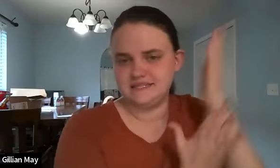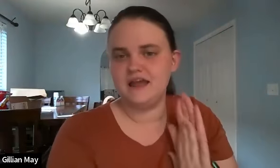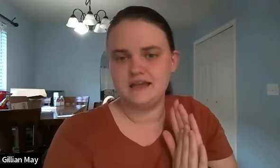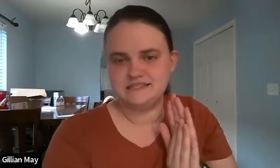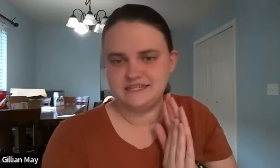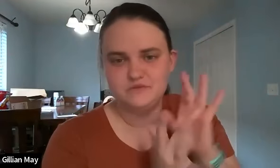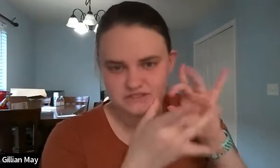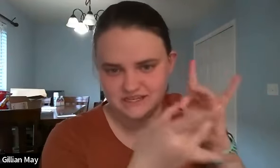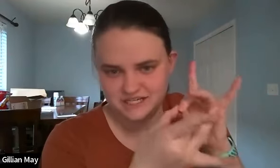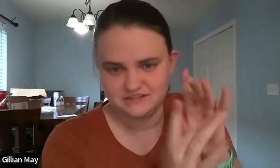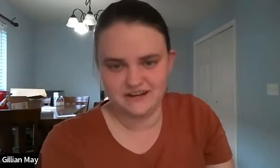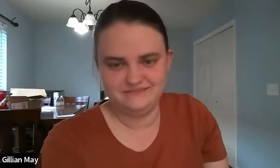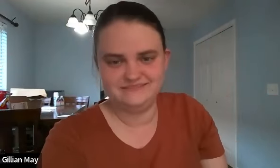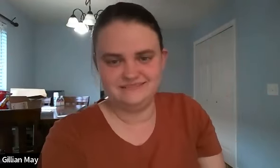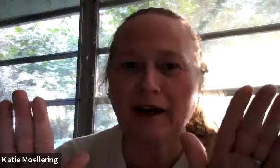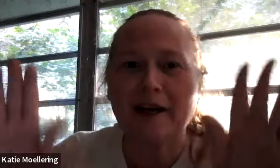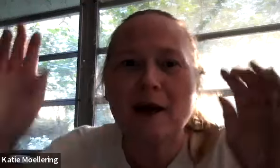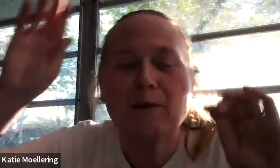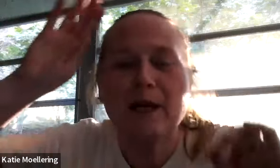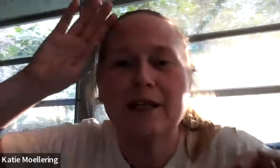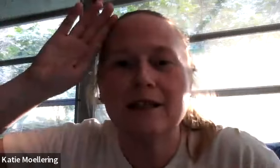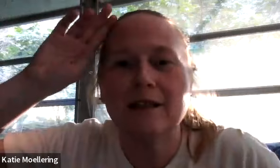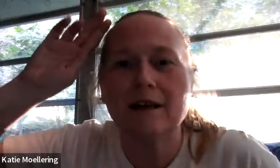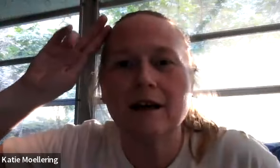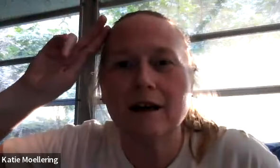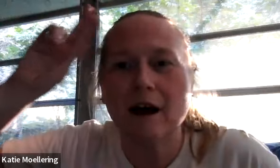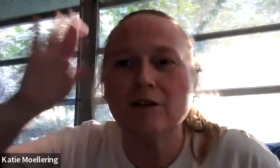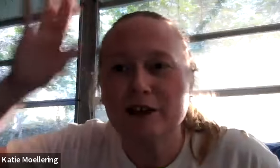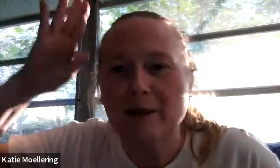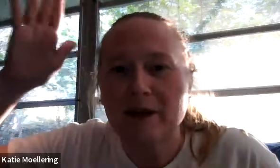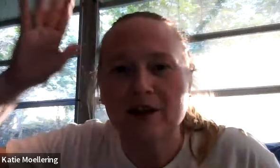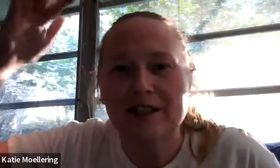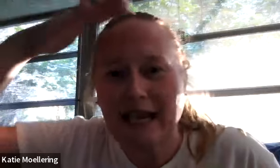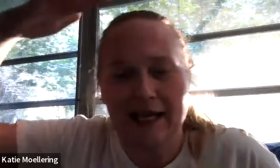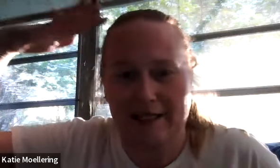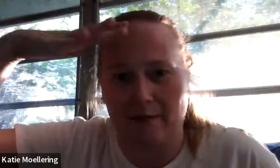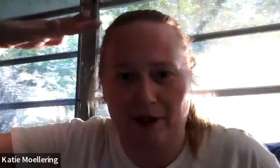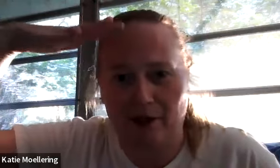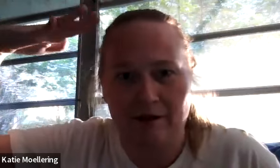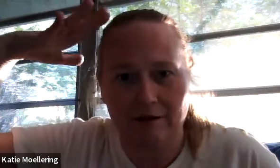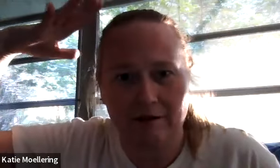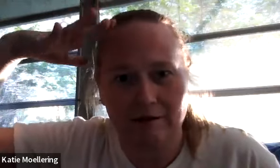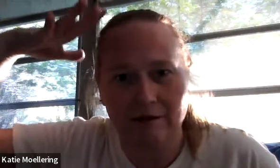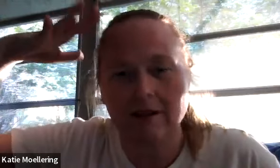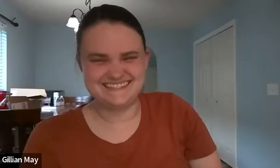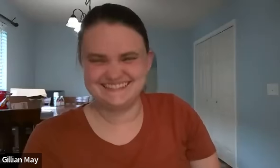it. There's a connection there. In such a big hurry, but uncle is up here because dad is up here. Yes. Yeah.